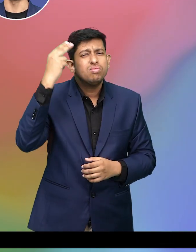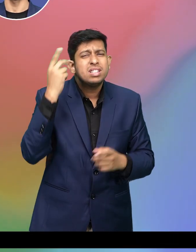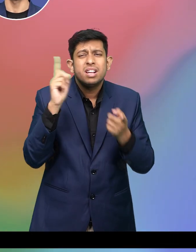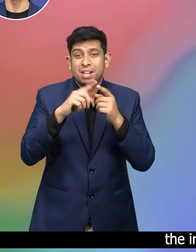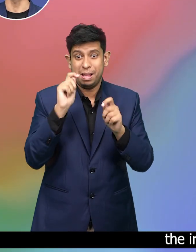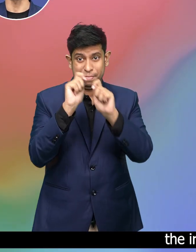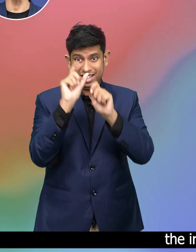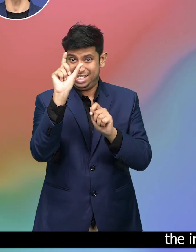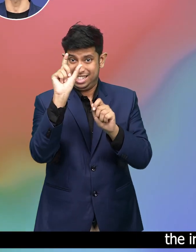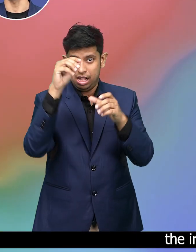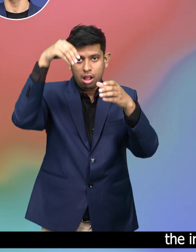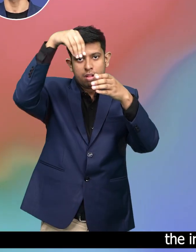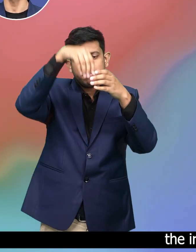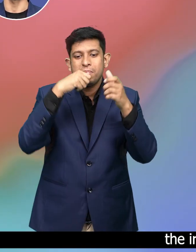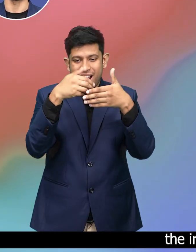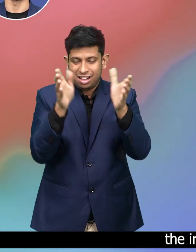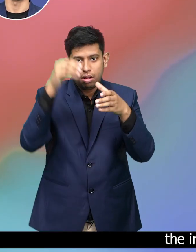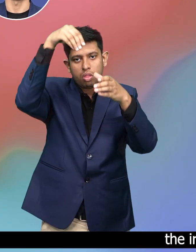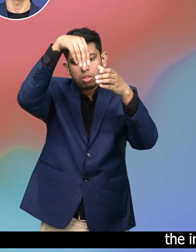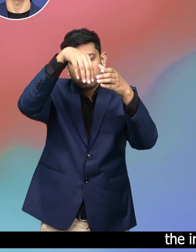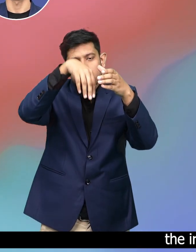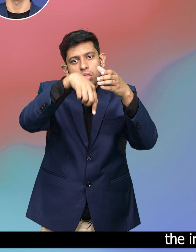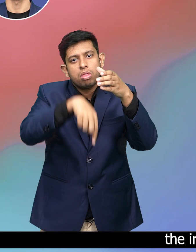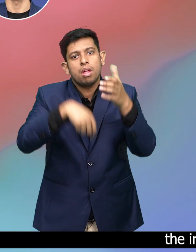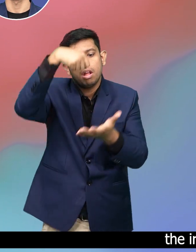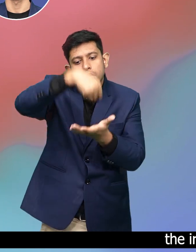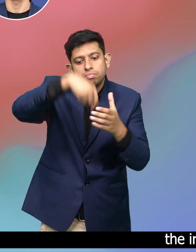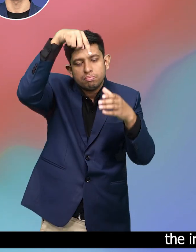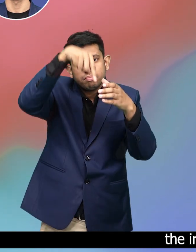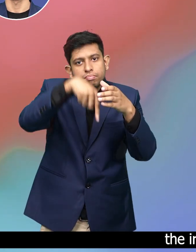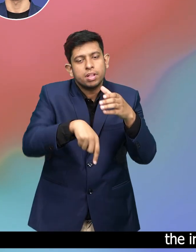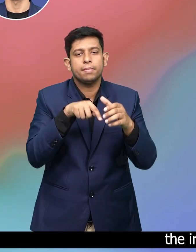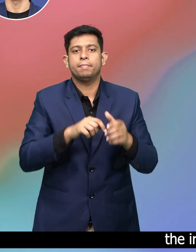Due to this, the iron nail sinks in water.